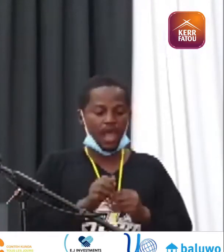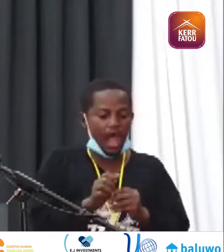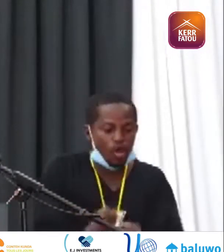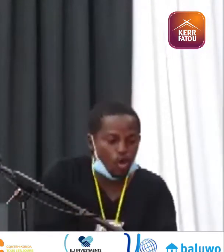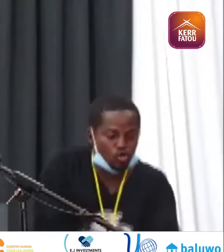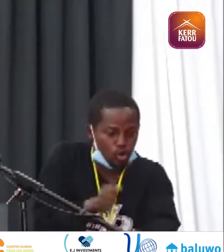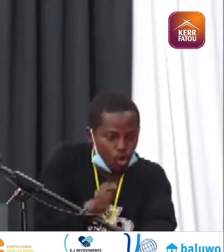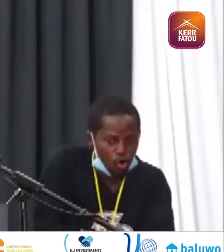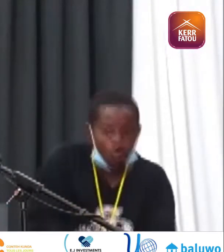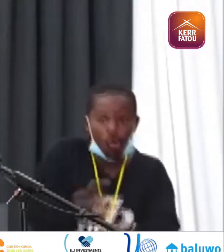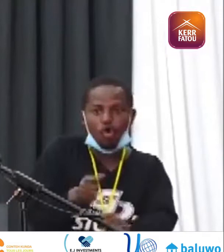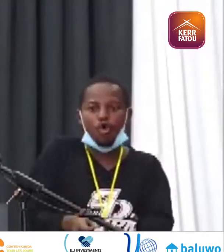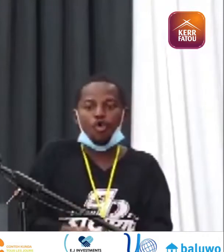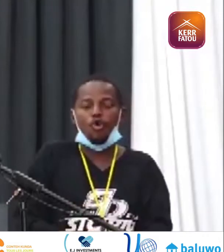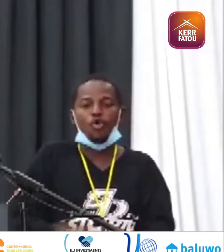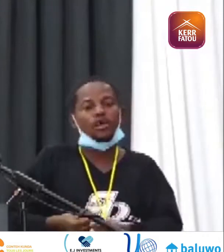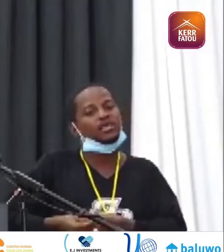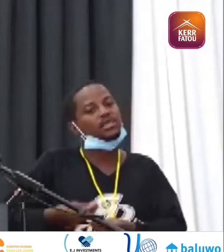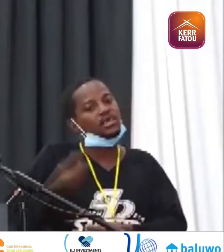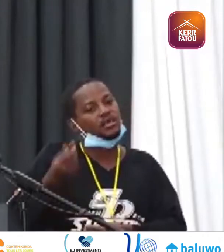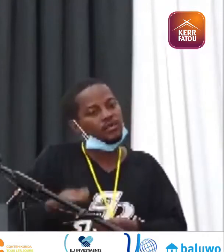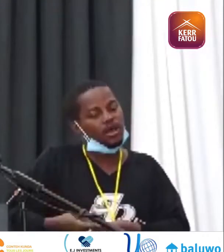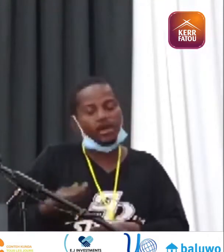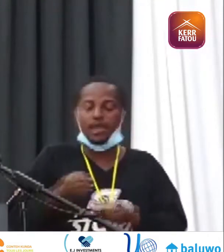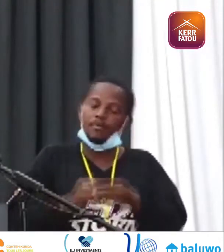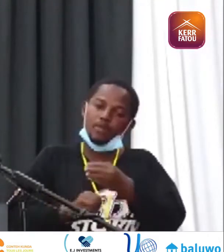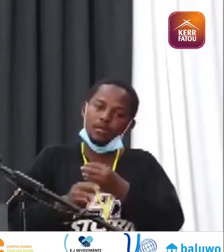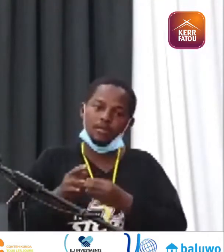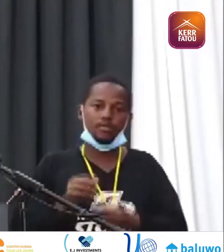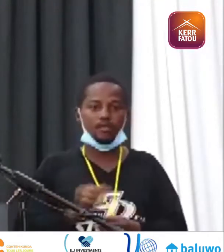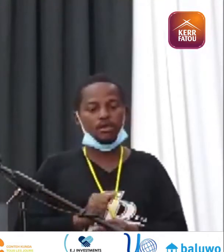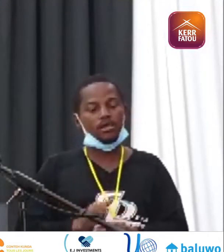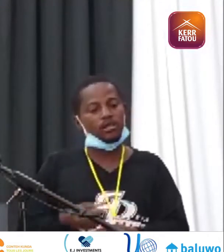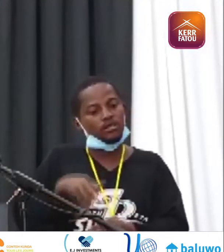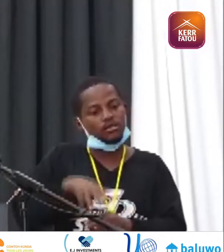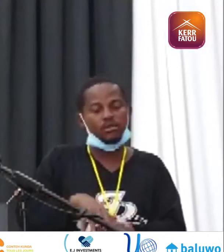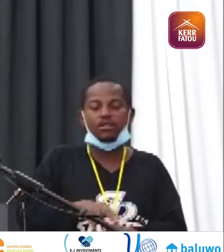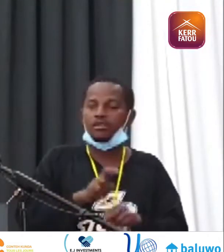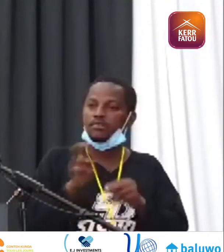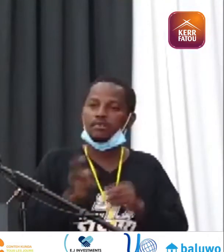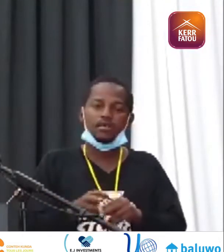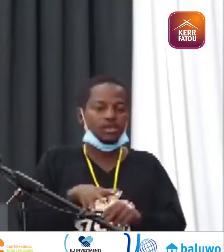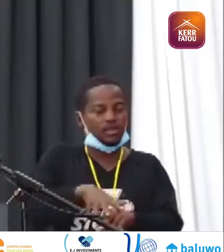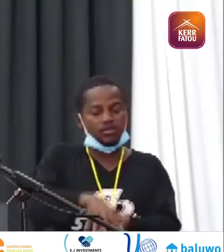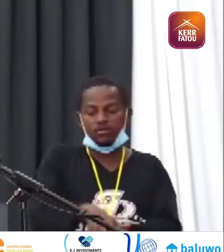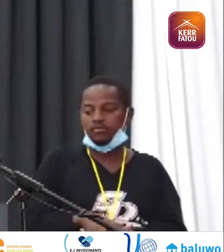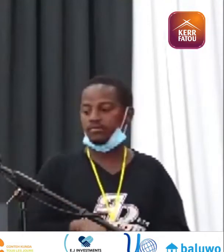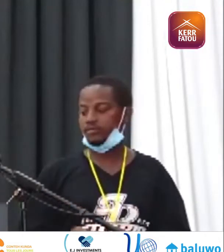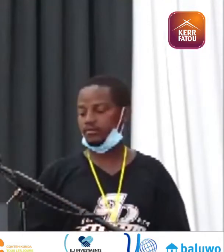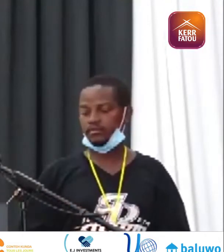Agriculture, Trade, Industry, Employment, and Regional Integration.